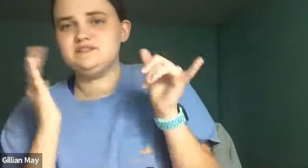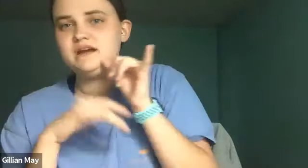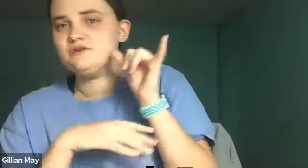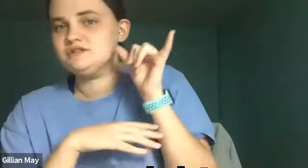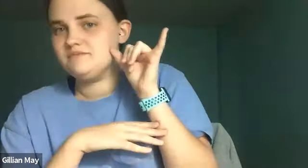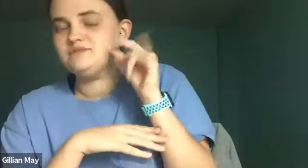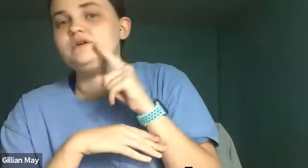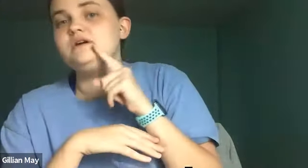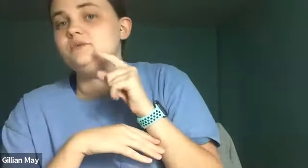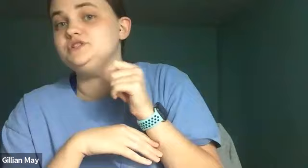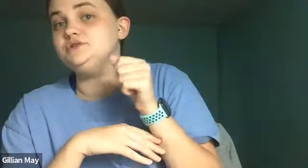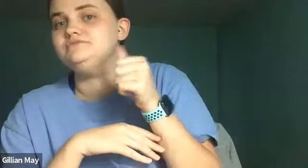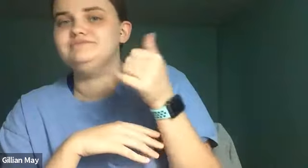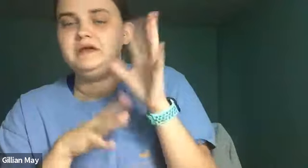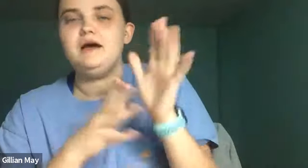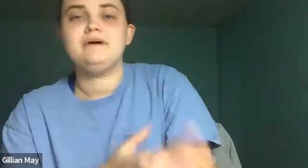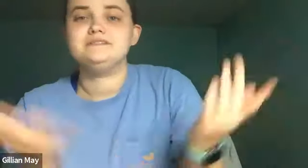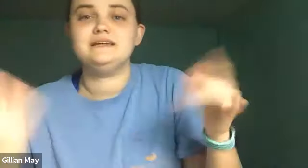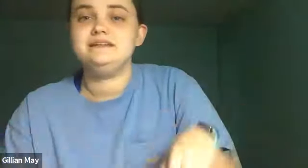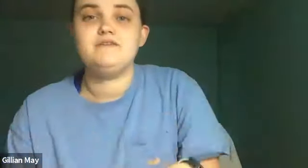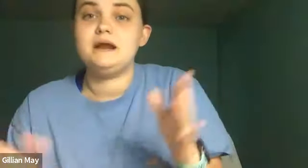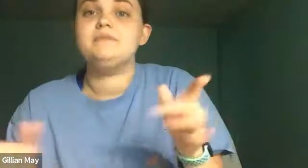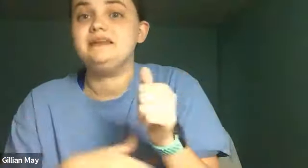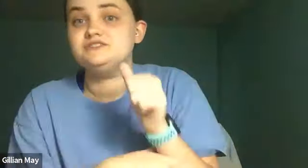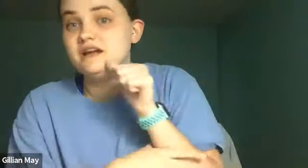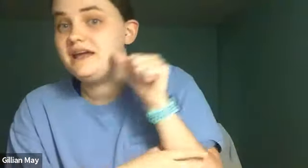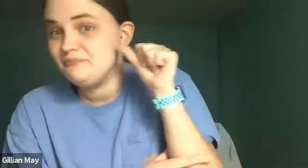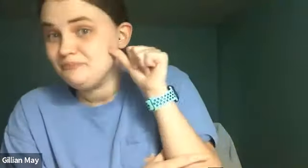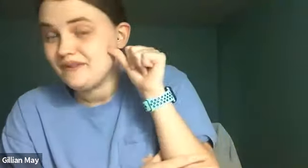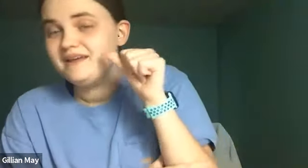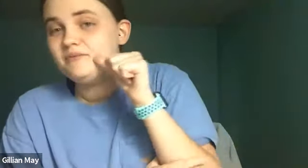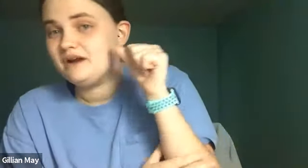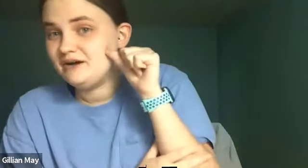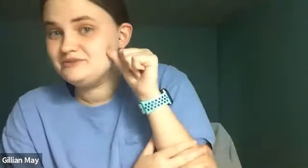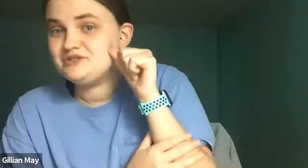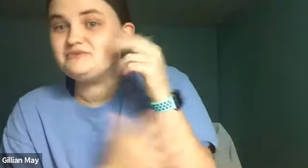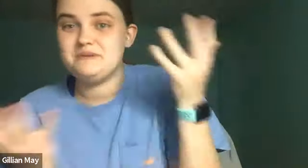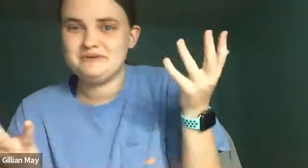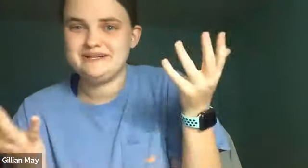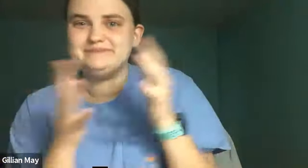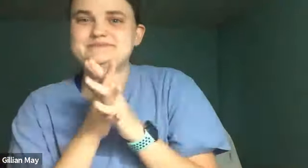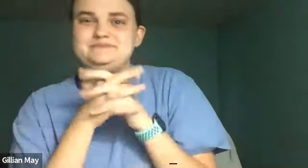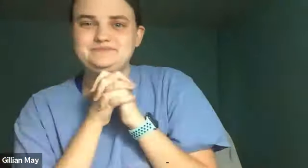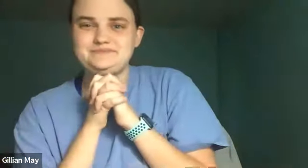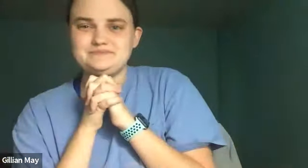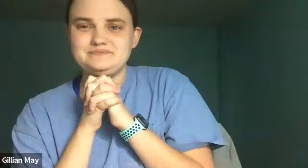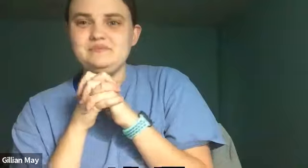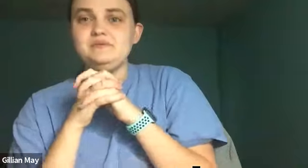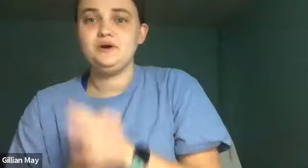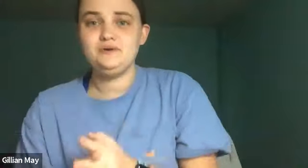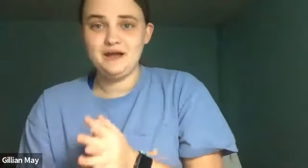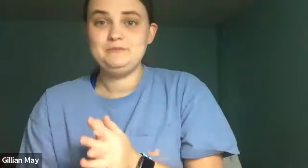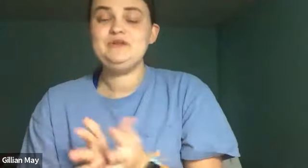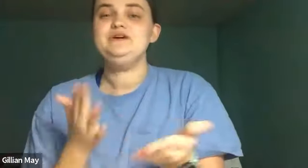whatever is comfortable and helps you, about to say deaf when I mean yesterday, but it helps you remember it. Okay,